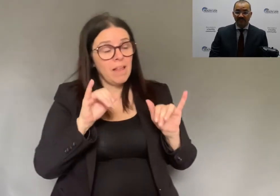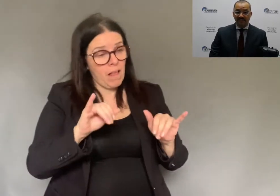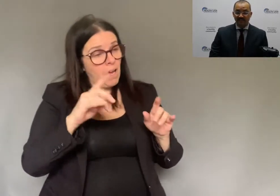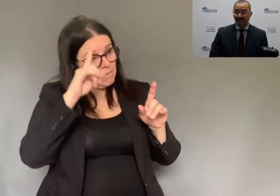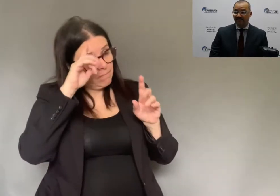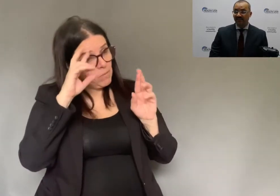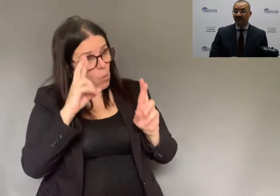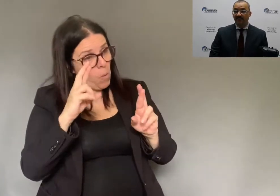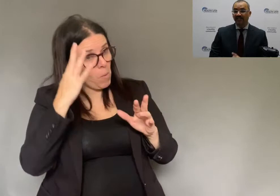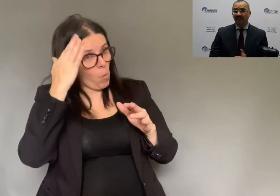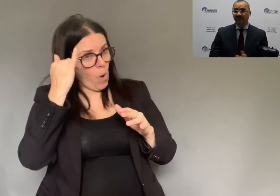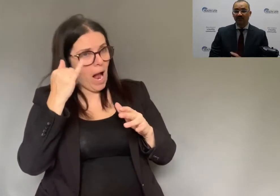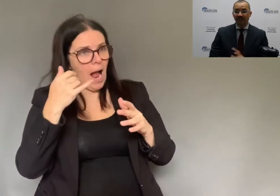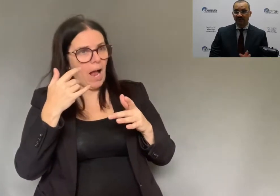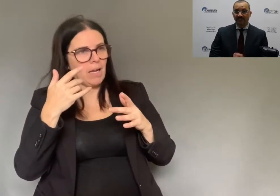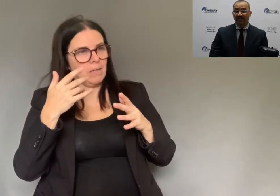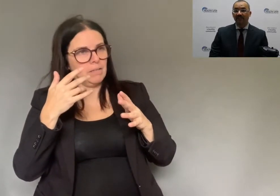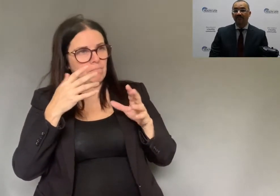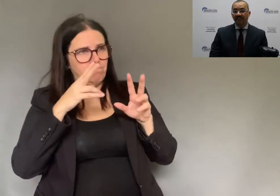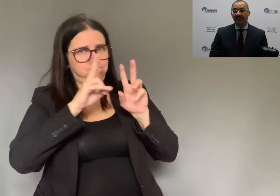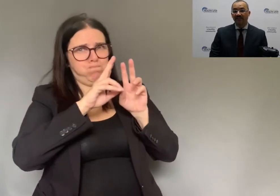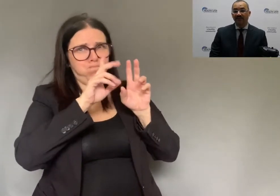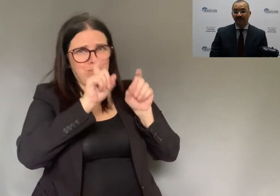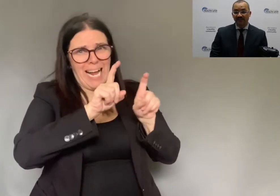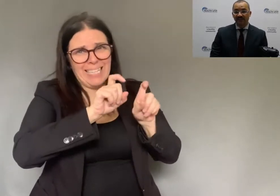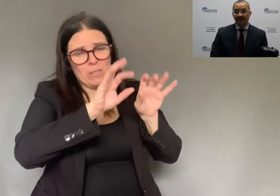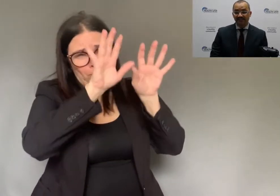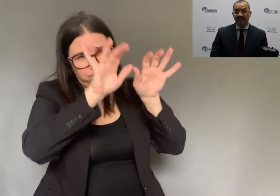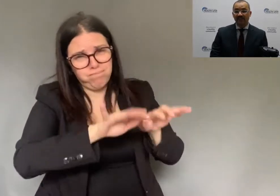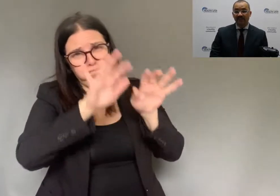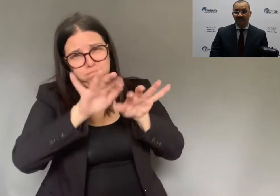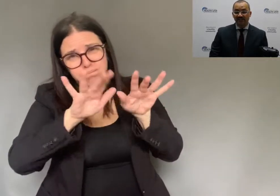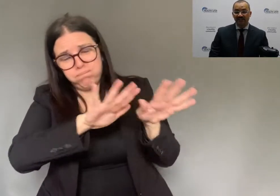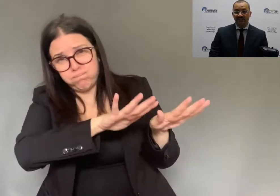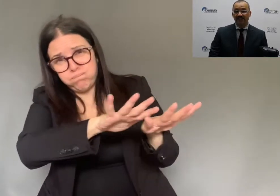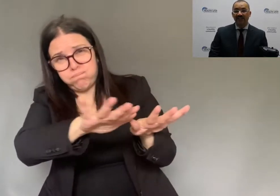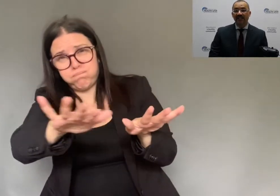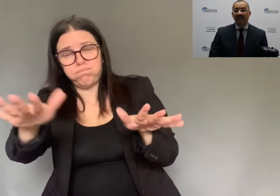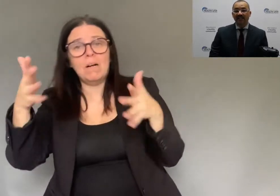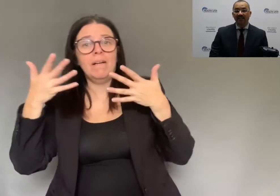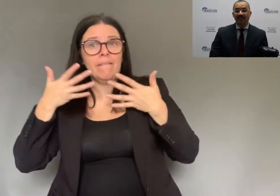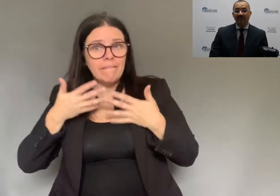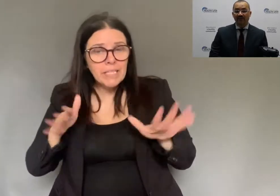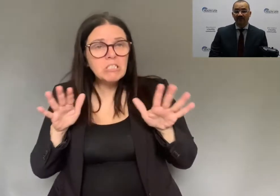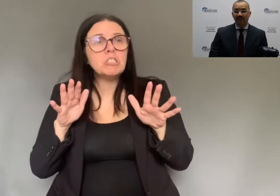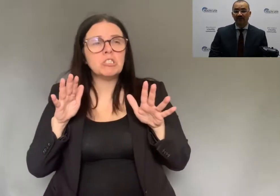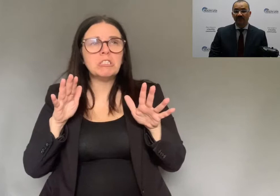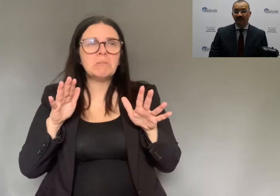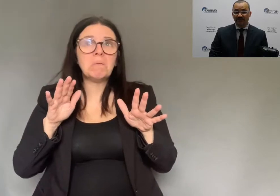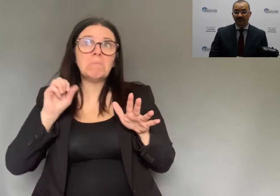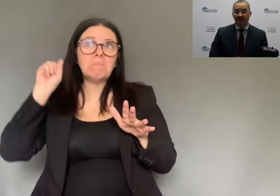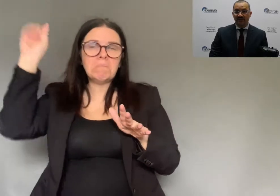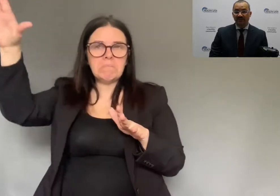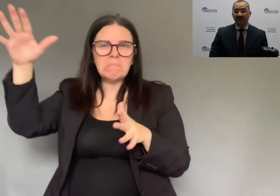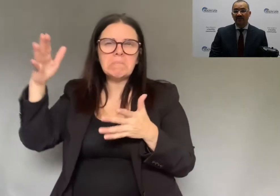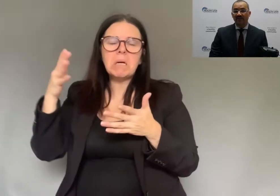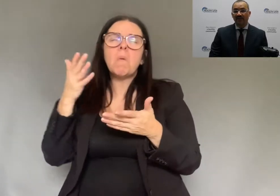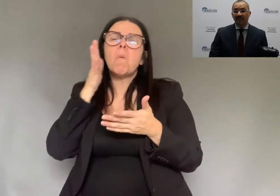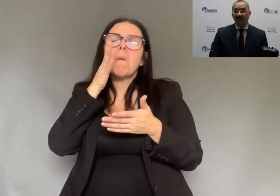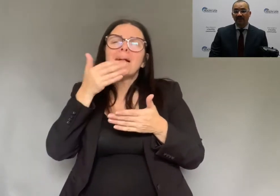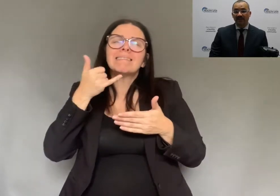the massive, the biggest portion is already completed. We'll still see additional tests, And we have also heard